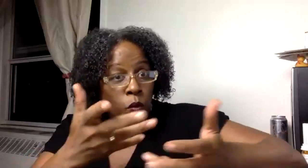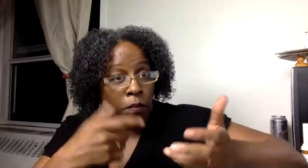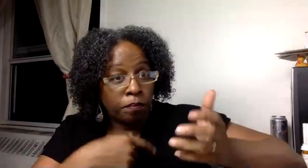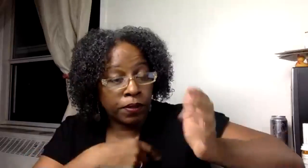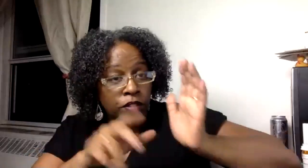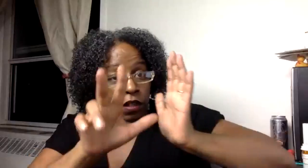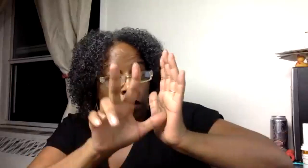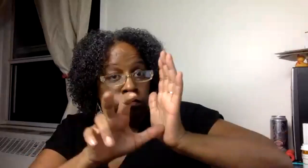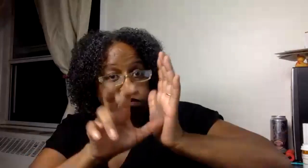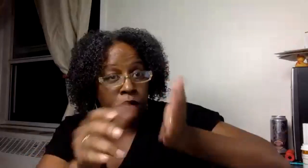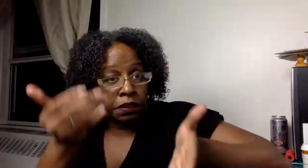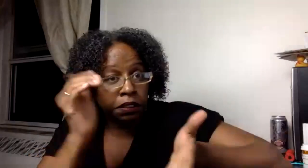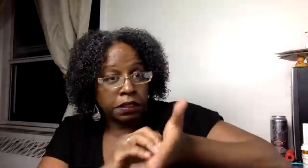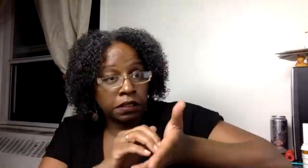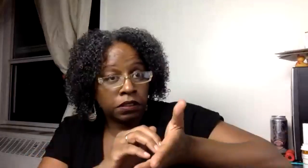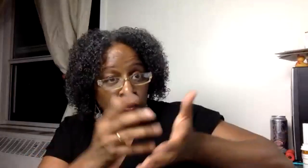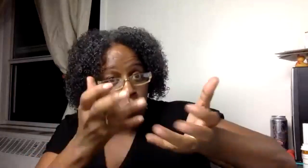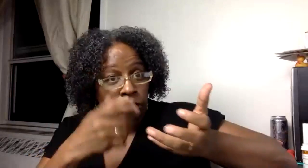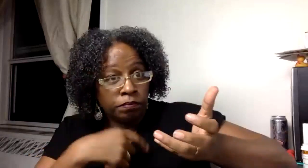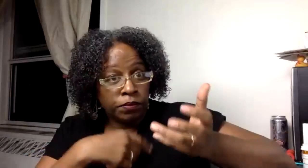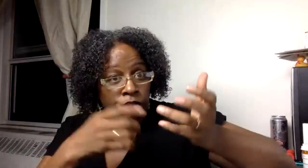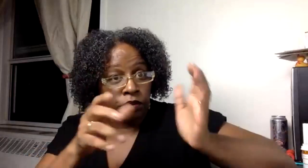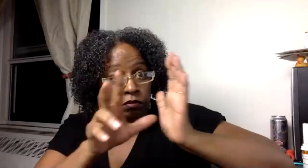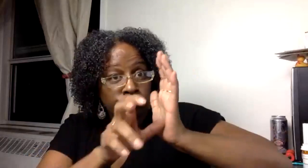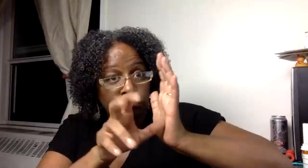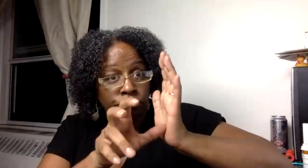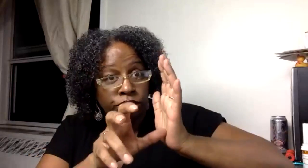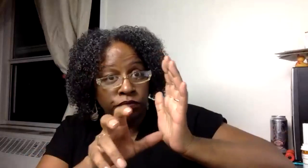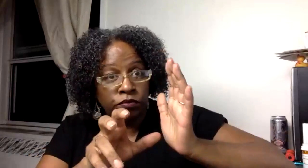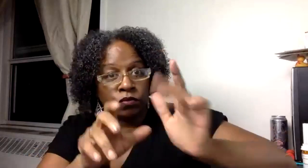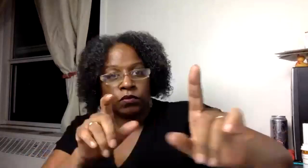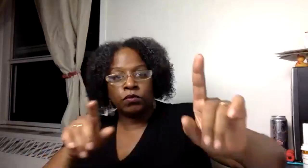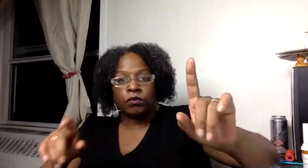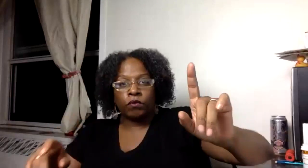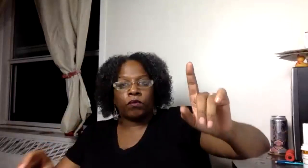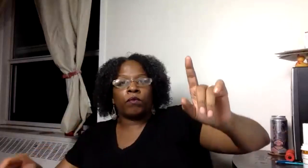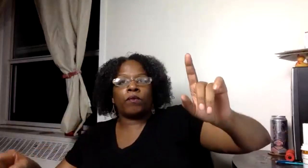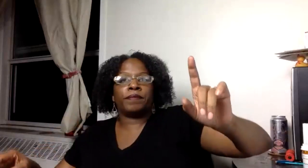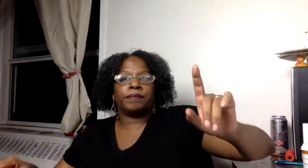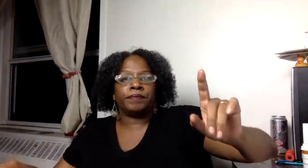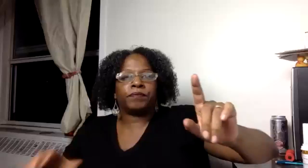just gonna try to make sure that Divya caught everything. Do you want me to repeat everything that was said? She's asking Divya. Hold on one second, everyone.